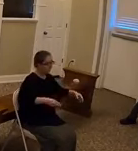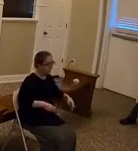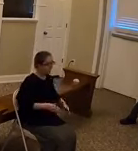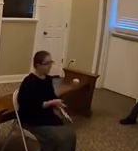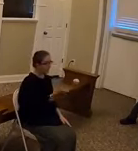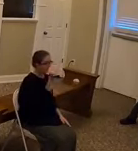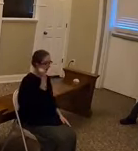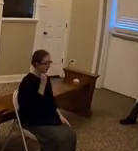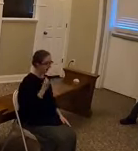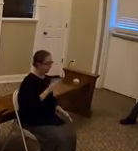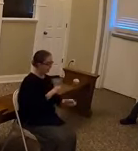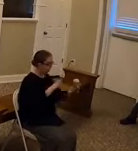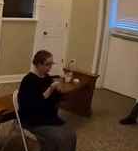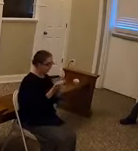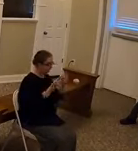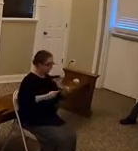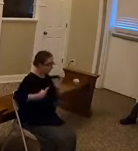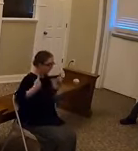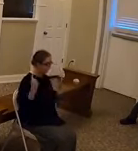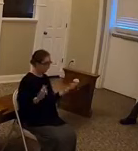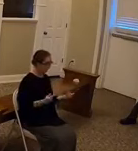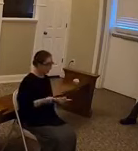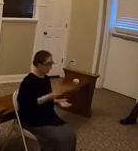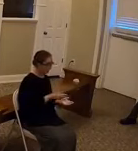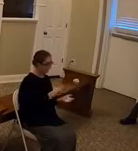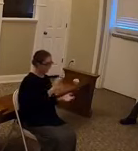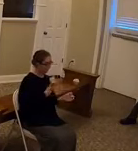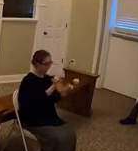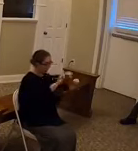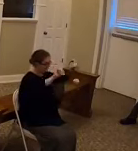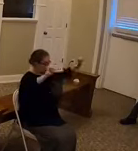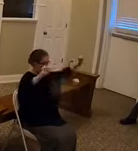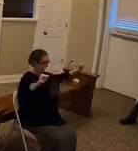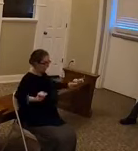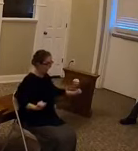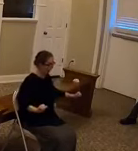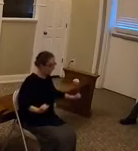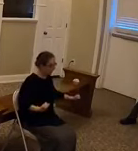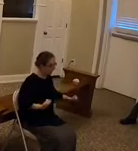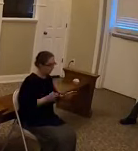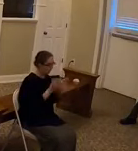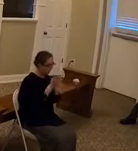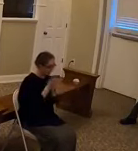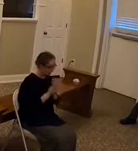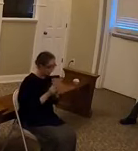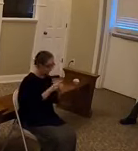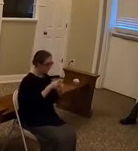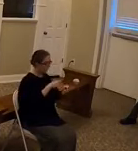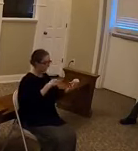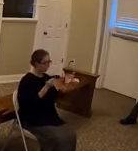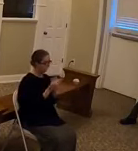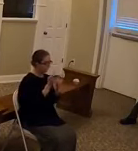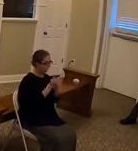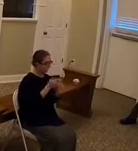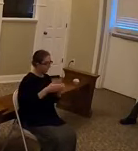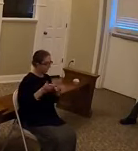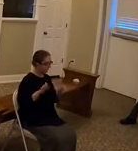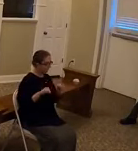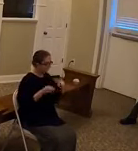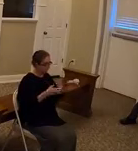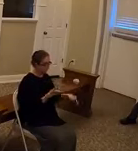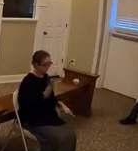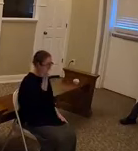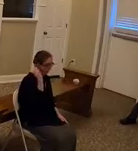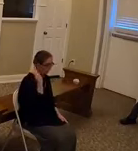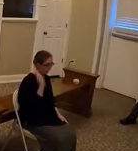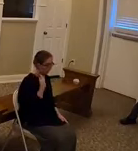Oh, come on. You repented of your sins. You fell on an old-fashioned altar and you prayed until you repented of everything you had ever done